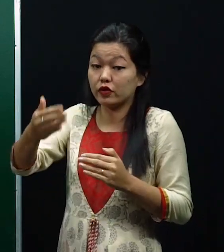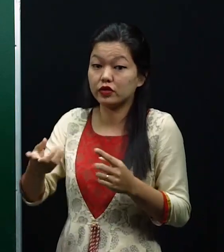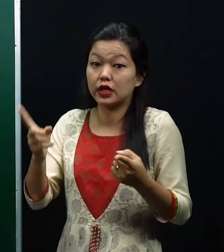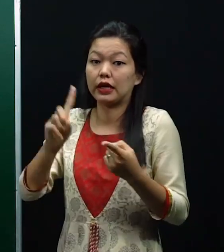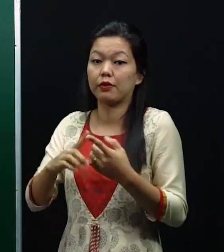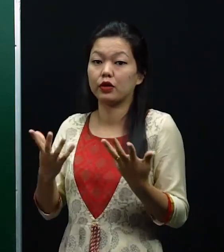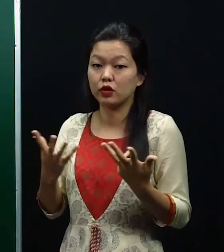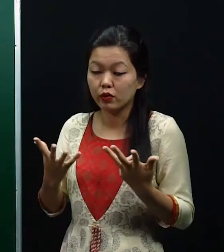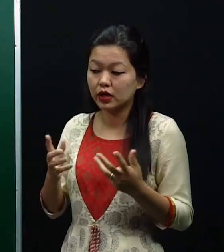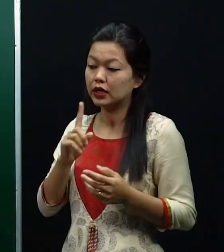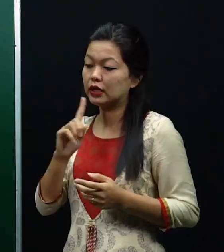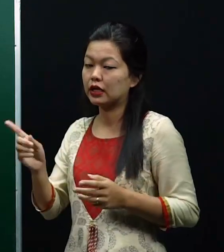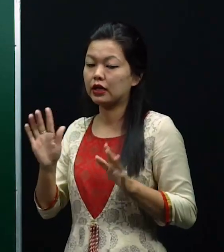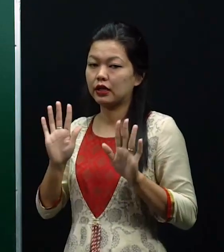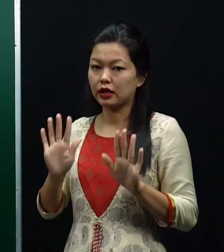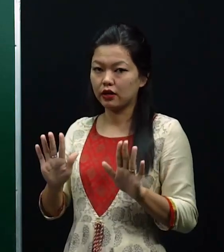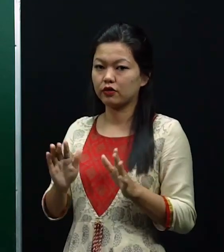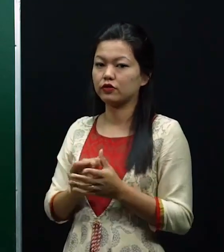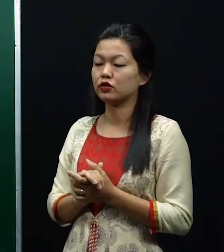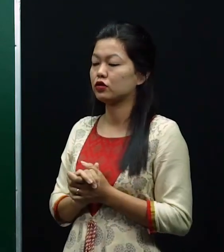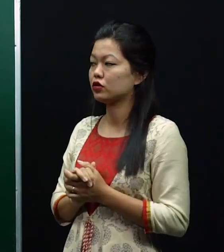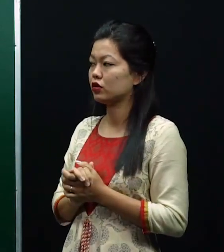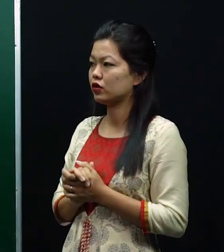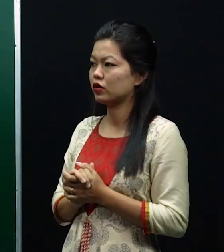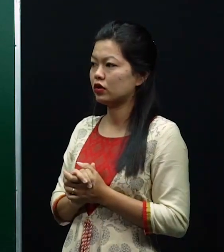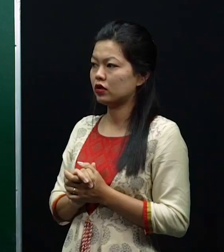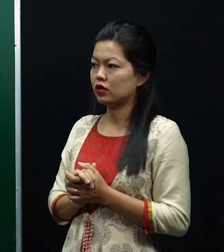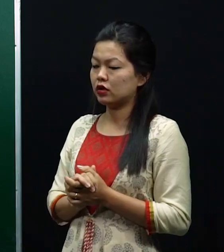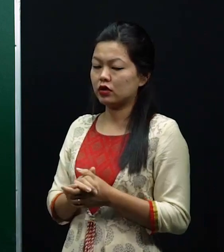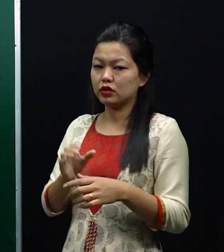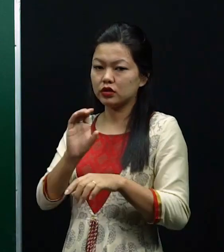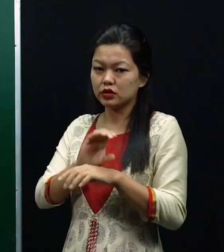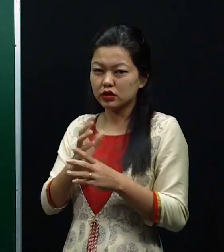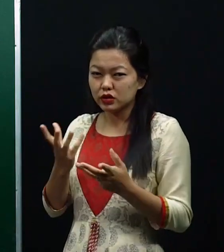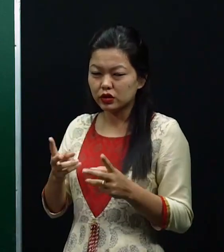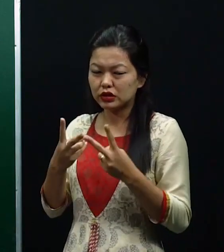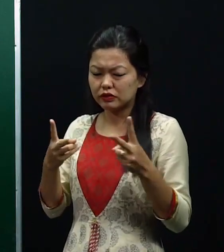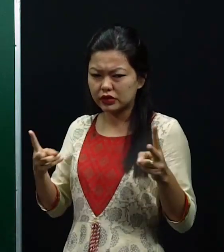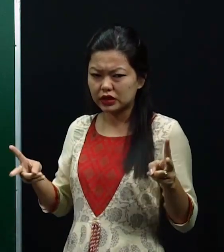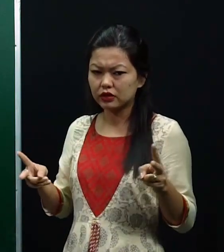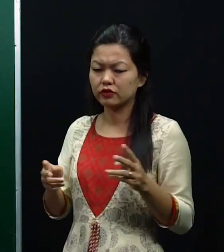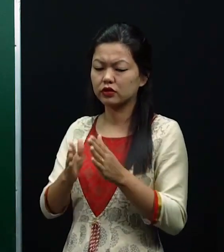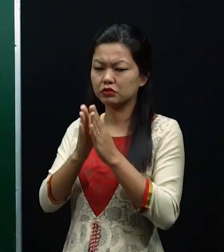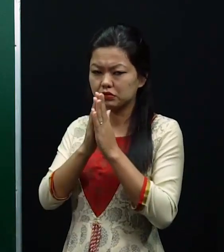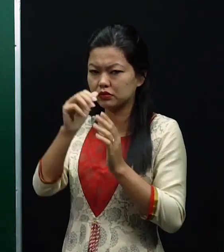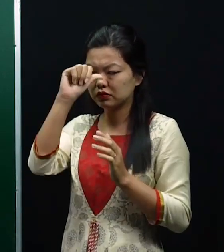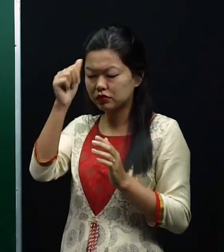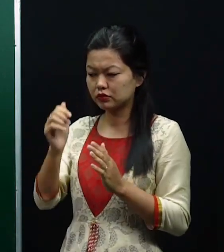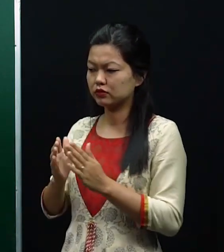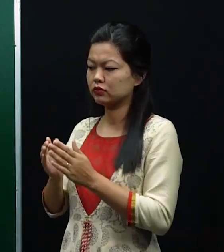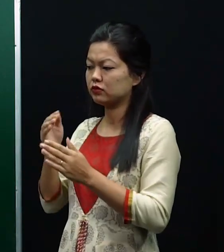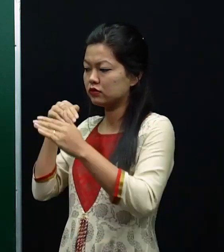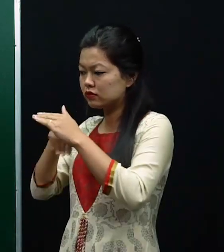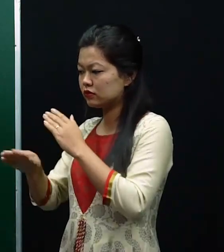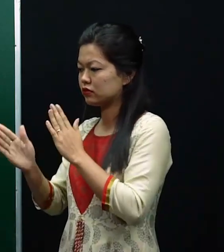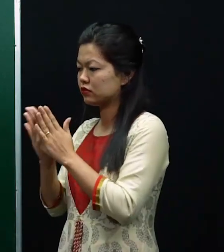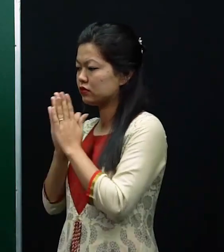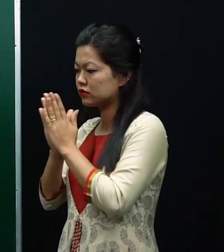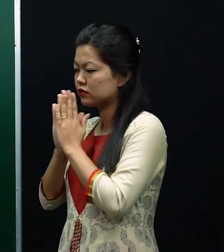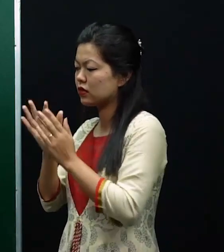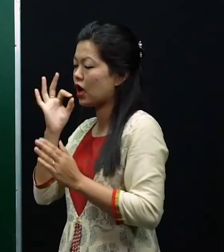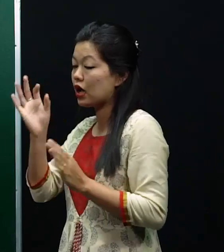what is to come ahead of us. We might not have seen that, but we know and we believe that something is going to happen.